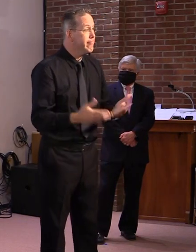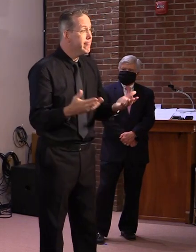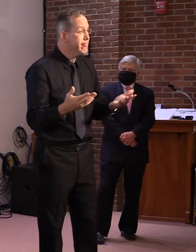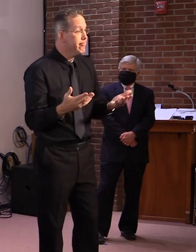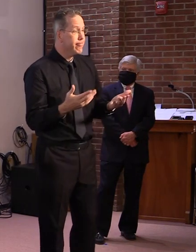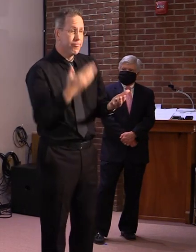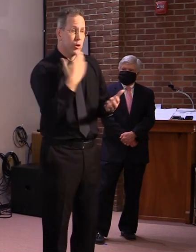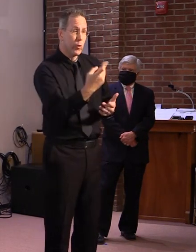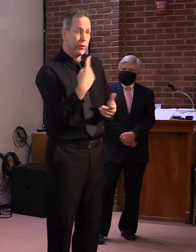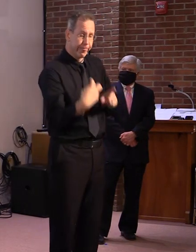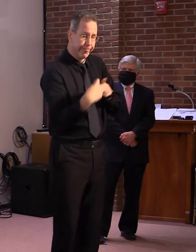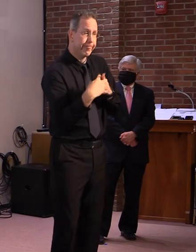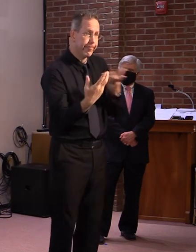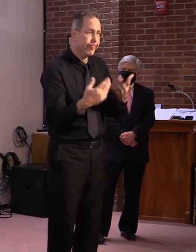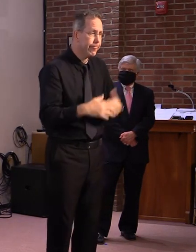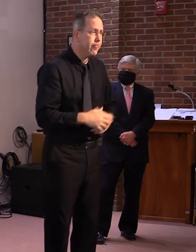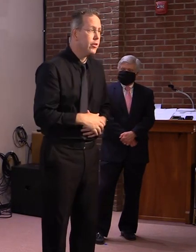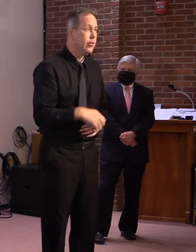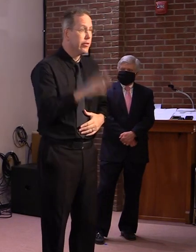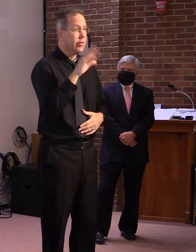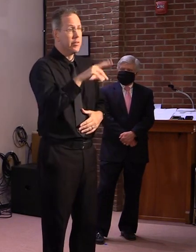principal herself